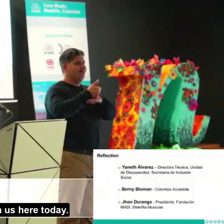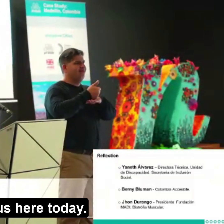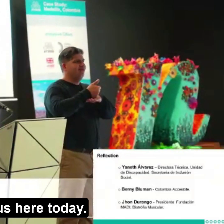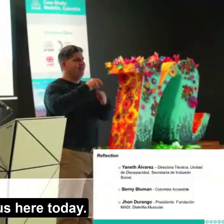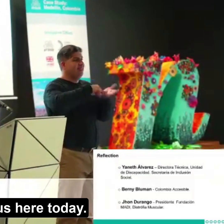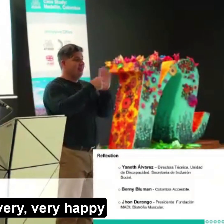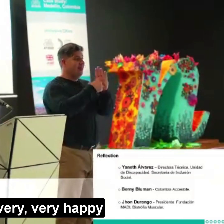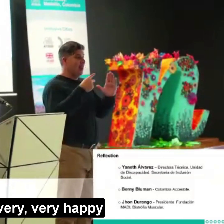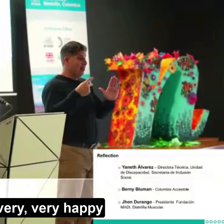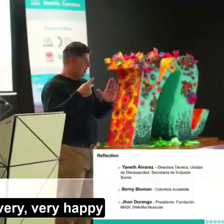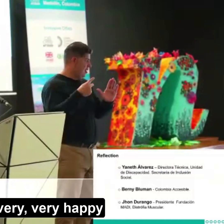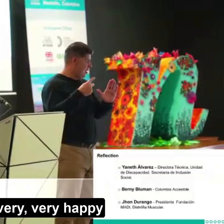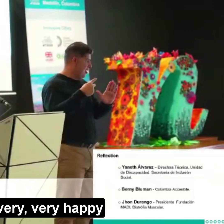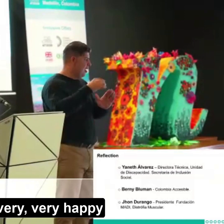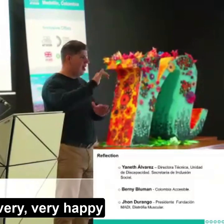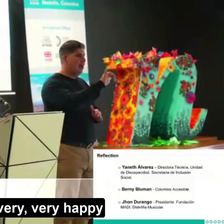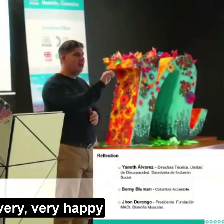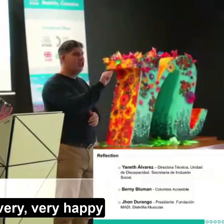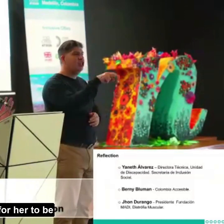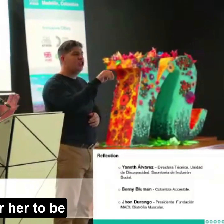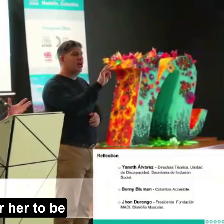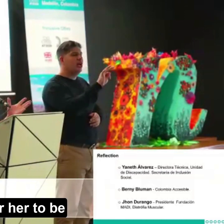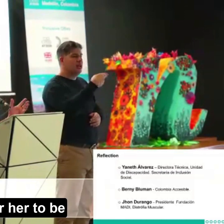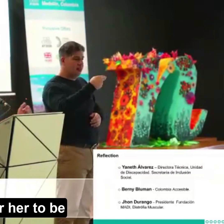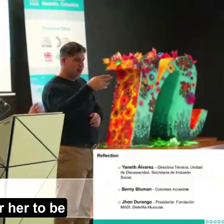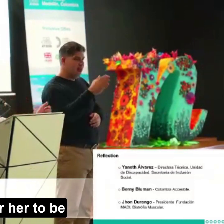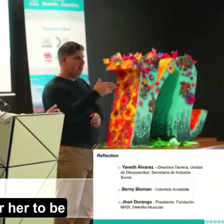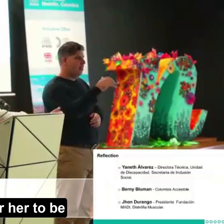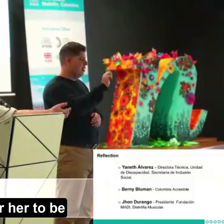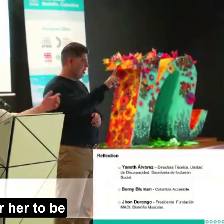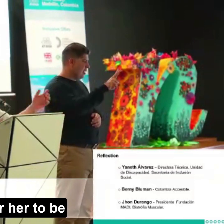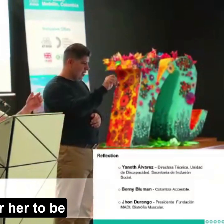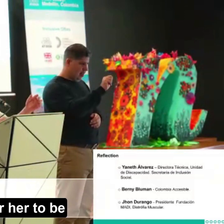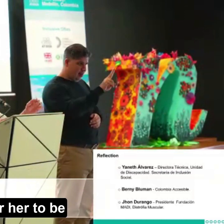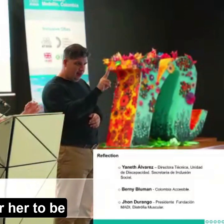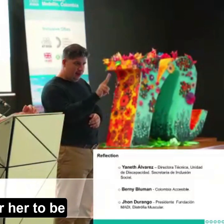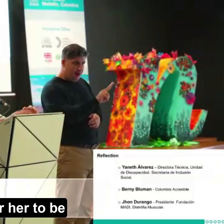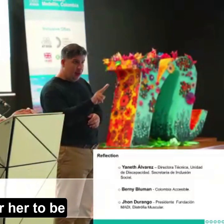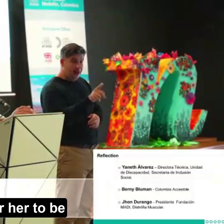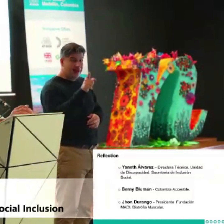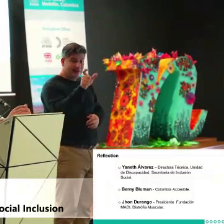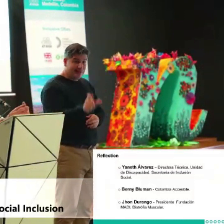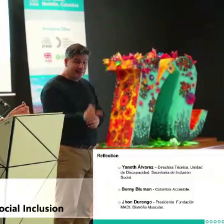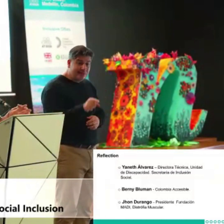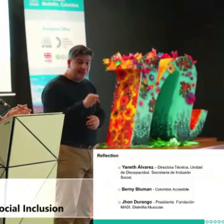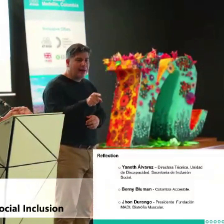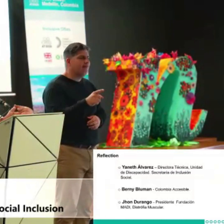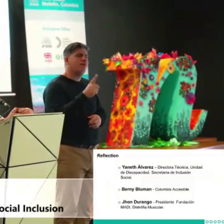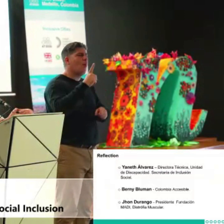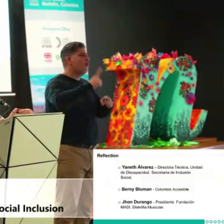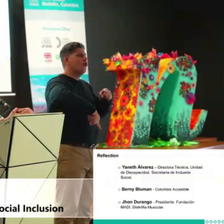to be with us here today. We are very, very happy for her to be